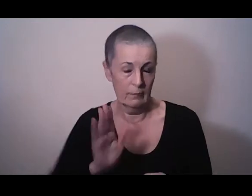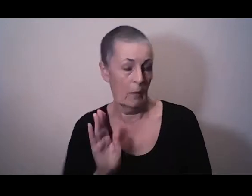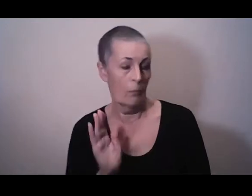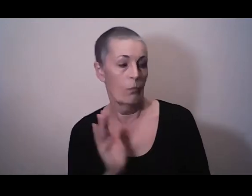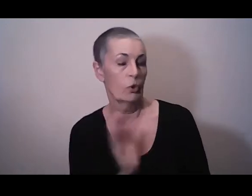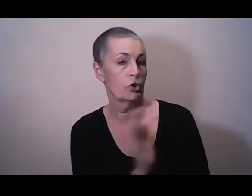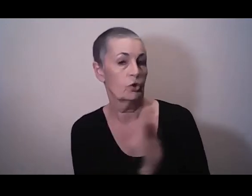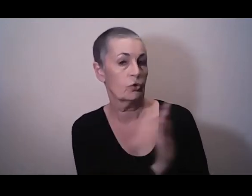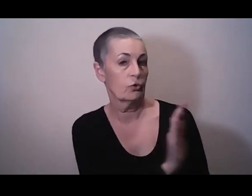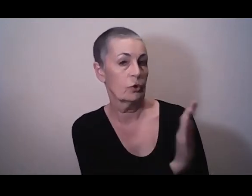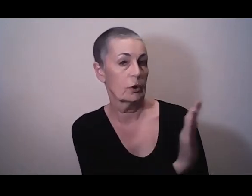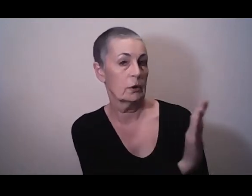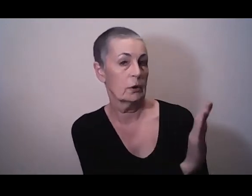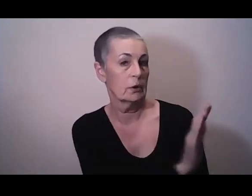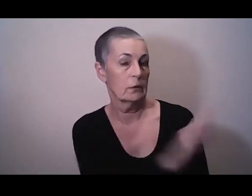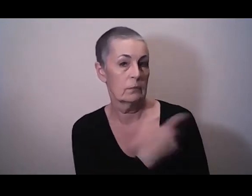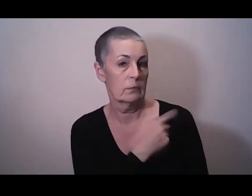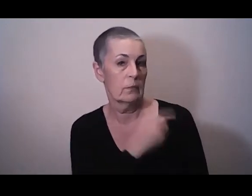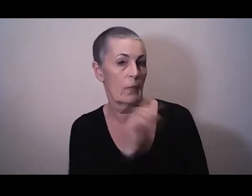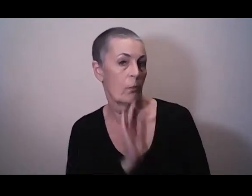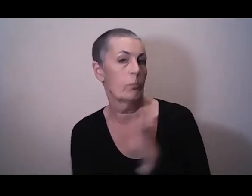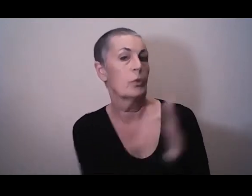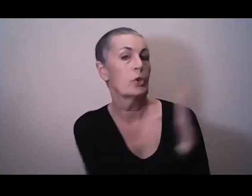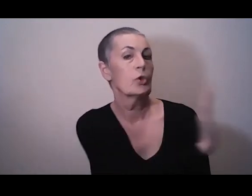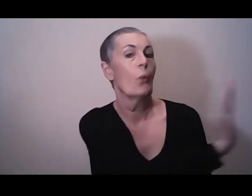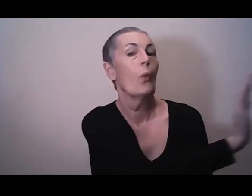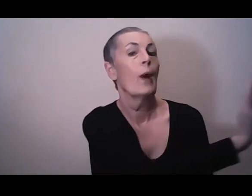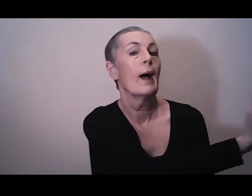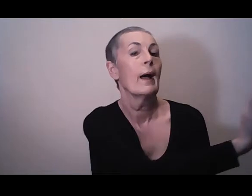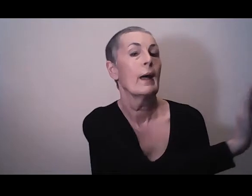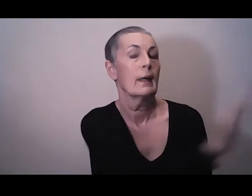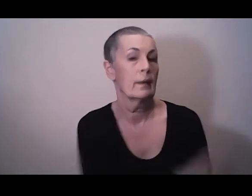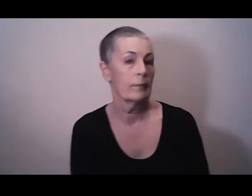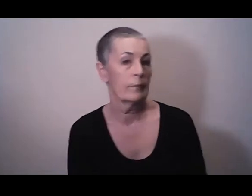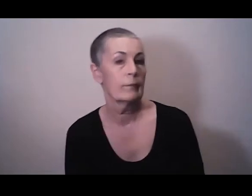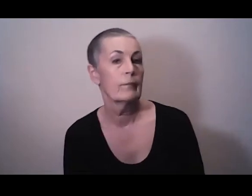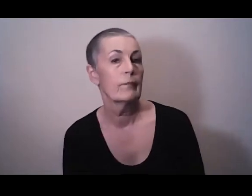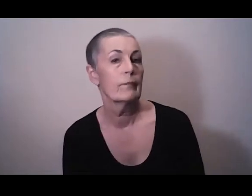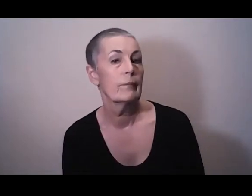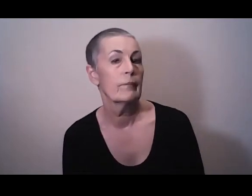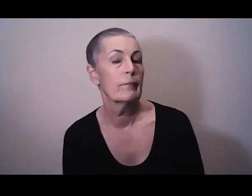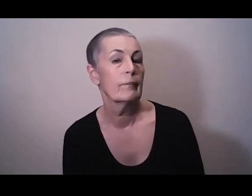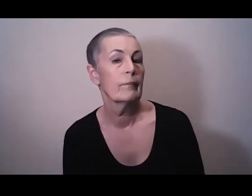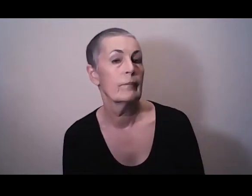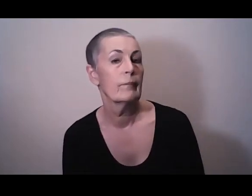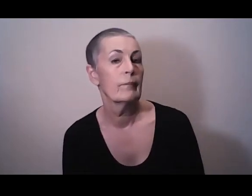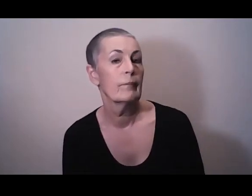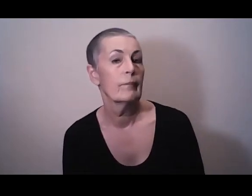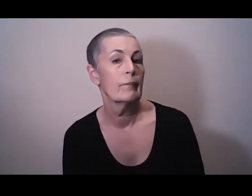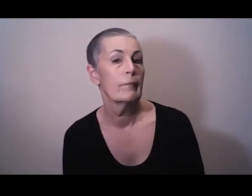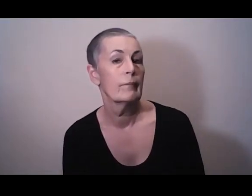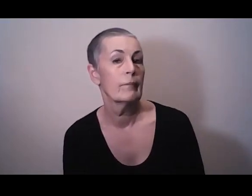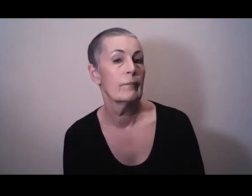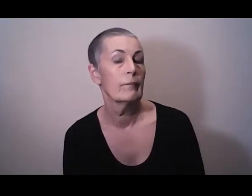towards away from that shoulder. So you can see for me, it's my left hand and it's pushing away from